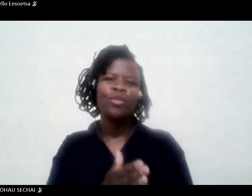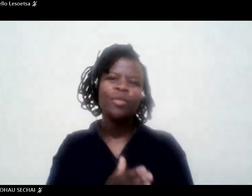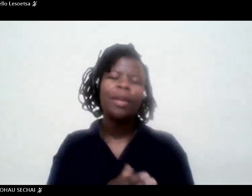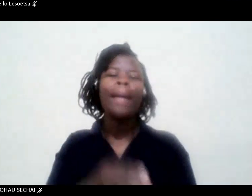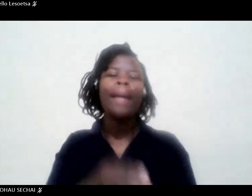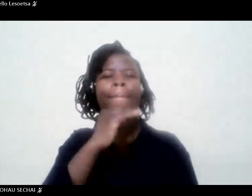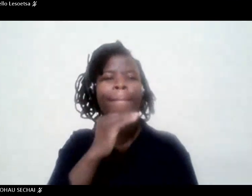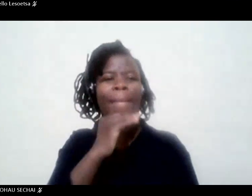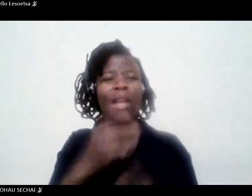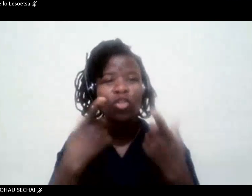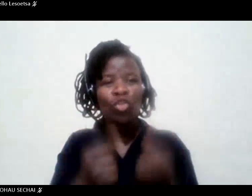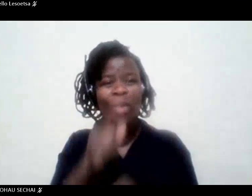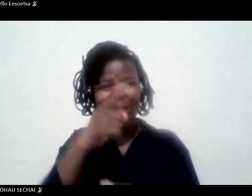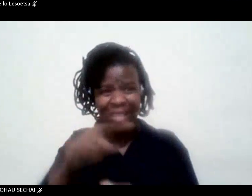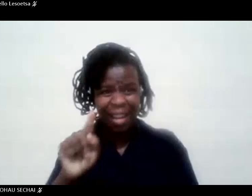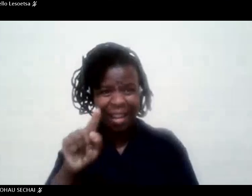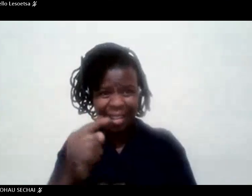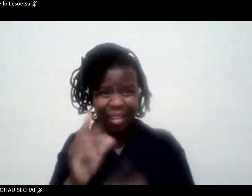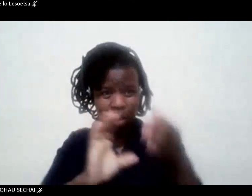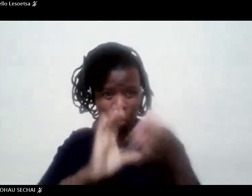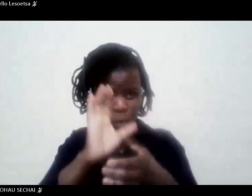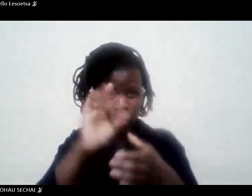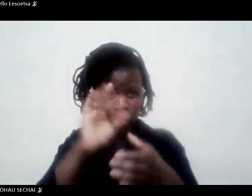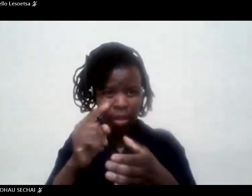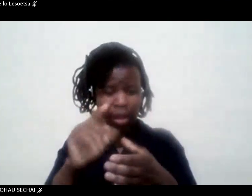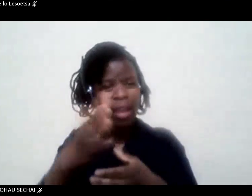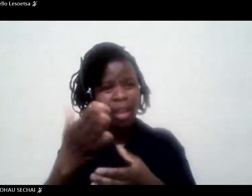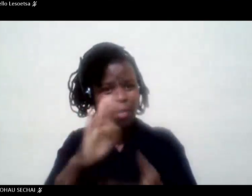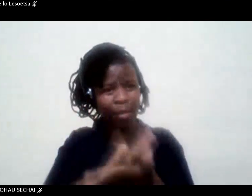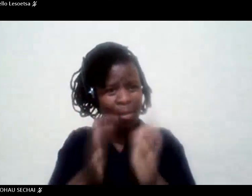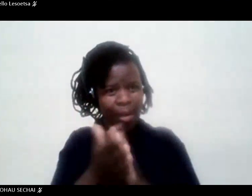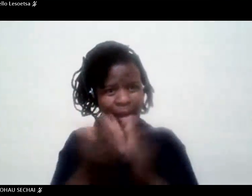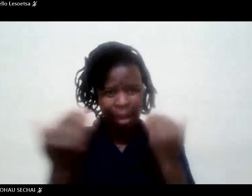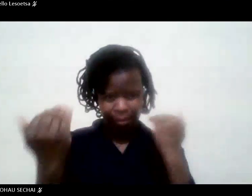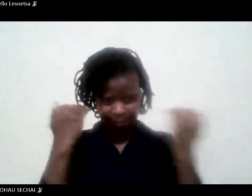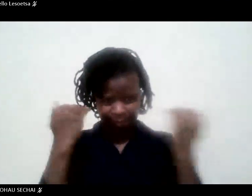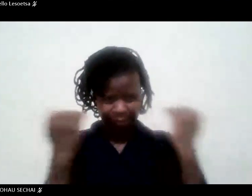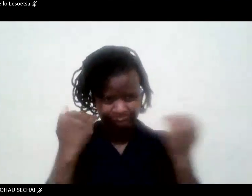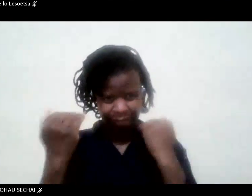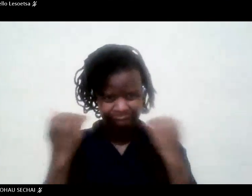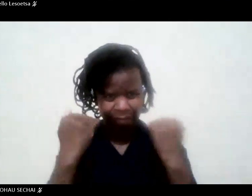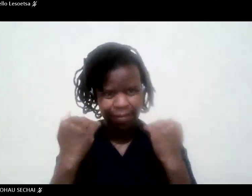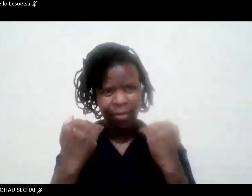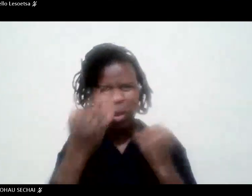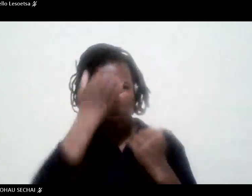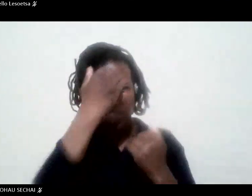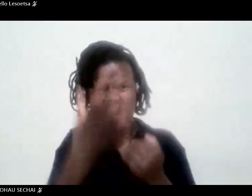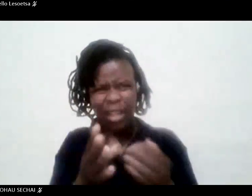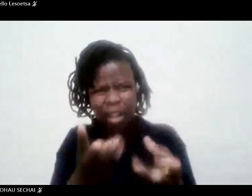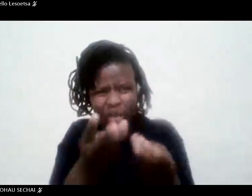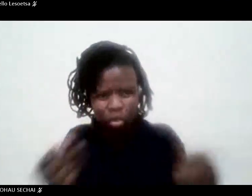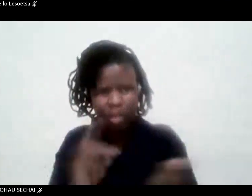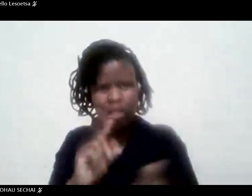course. When you become confused as to what the solution is, we're doing something right in the course.